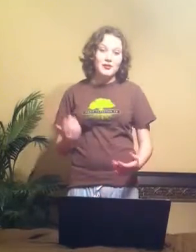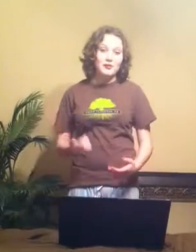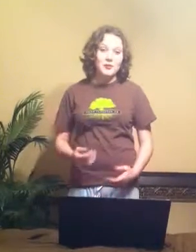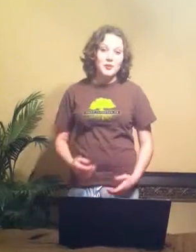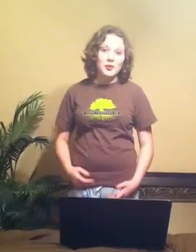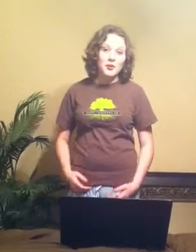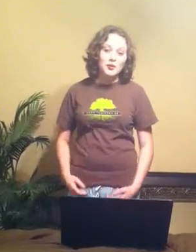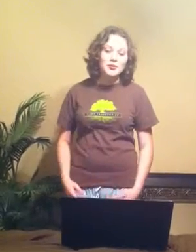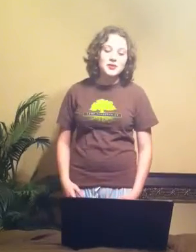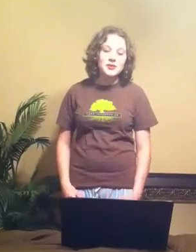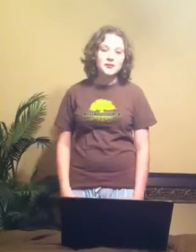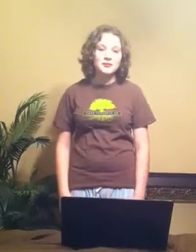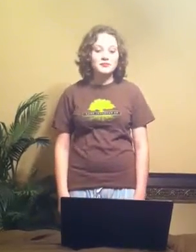love the most.